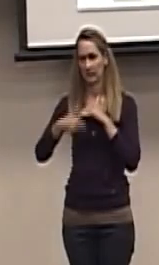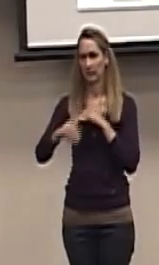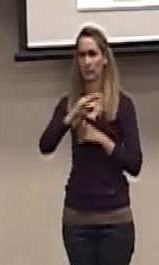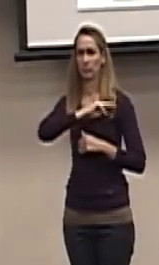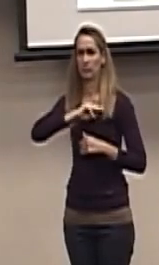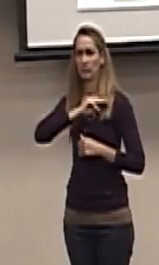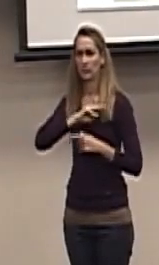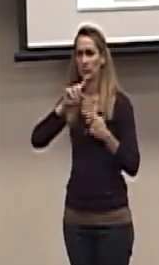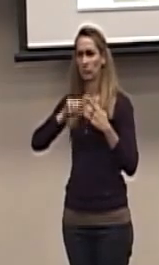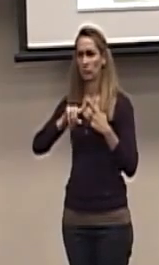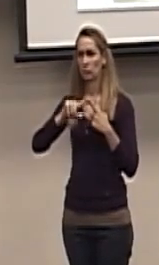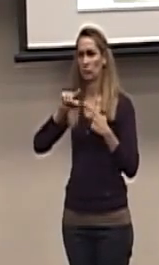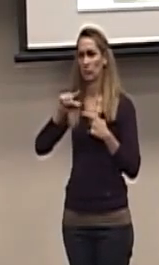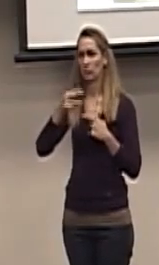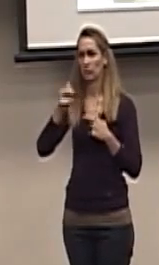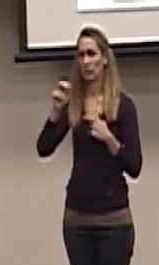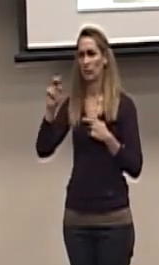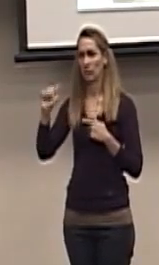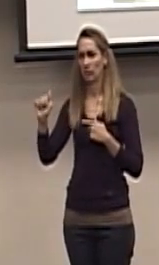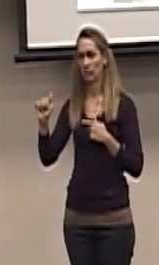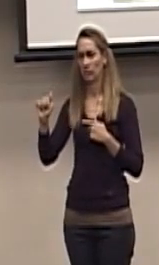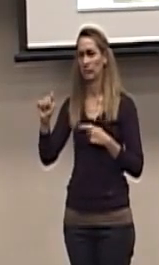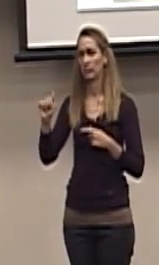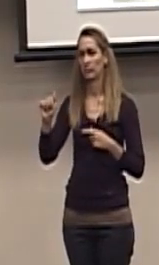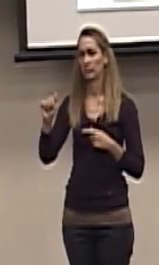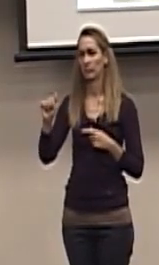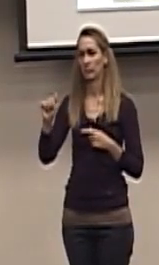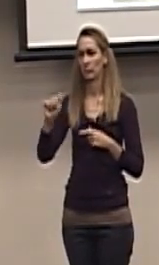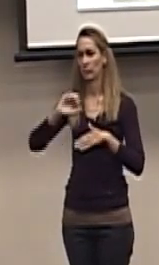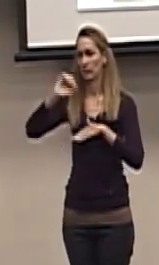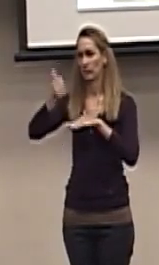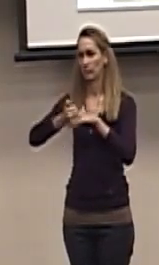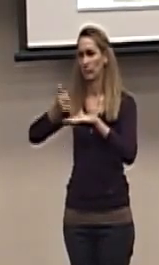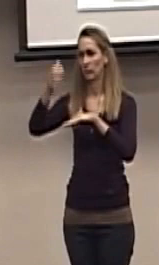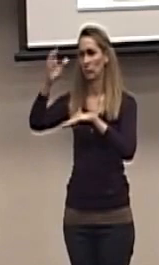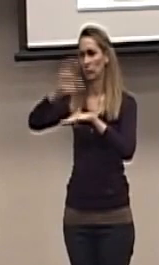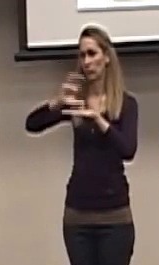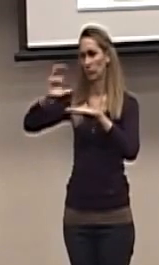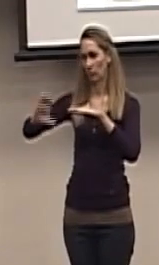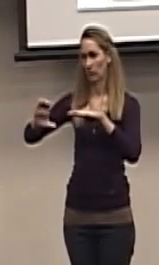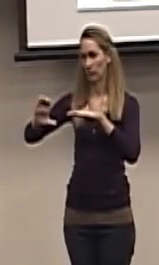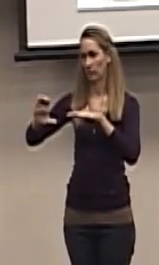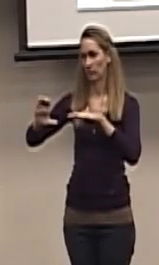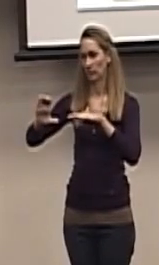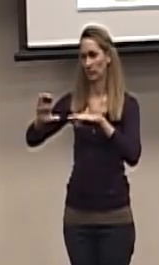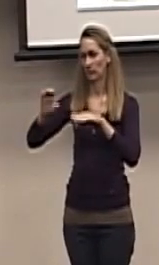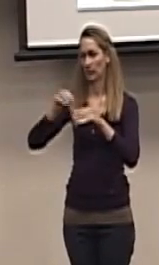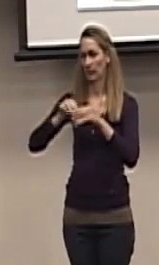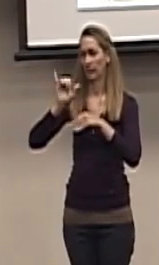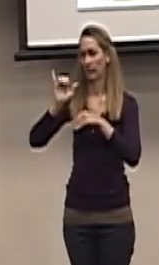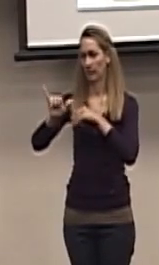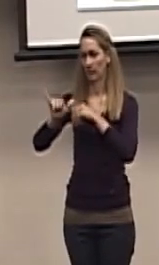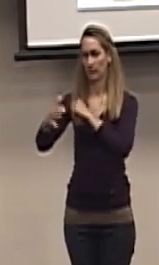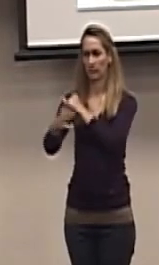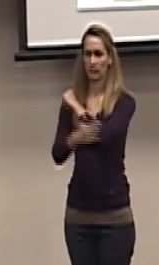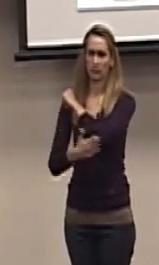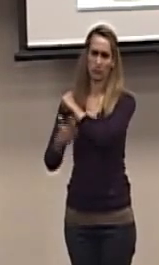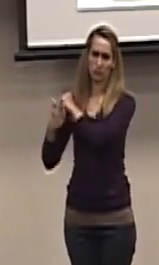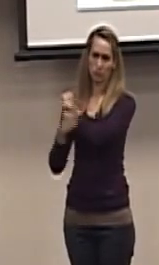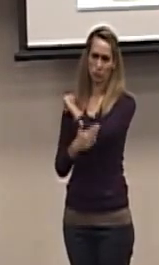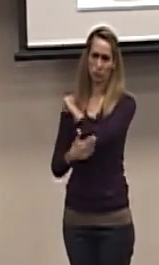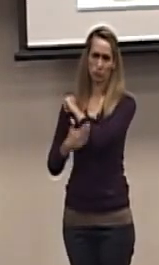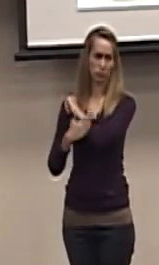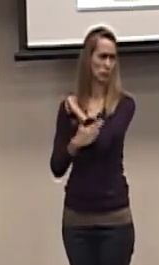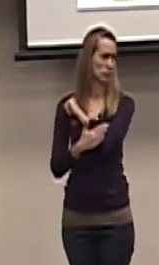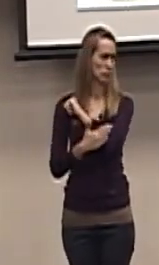To work in Ghana to get the Church of Christ established in that country. Please help